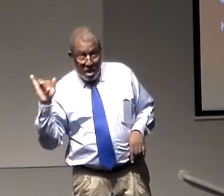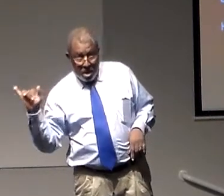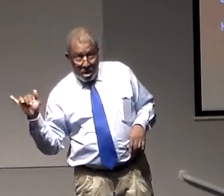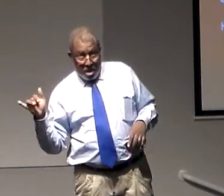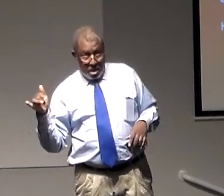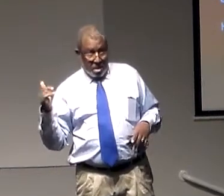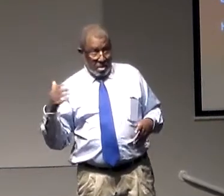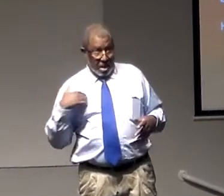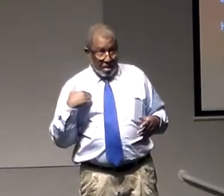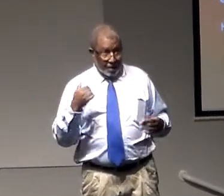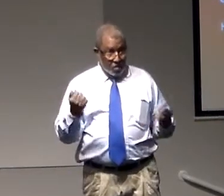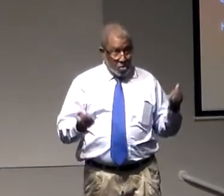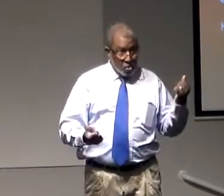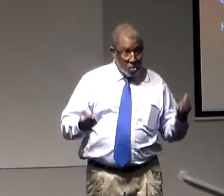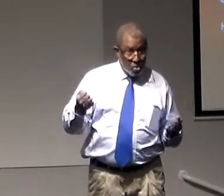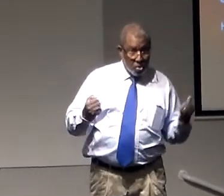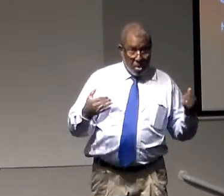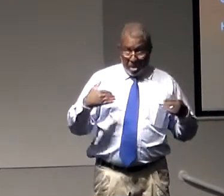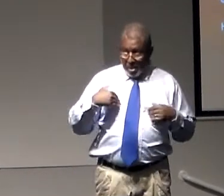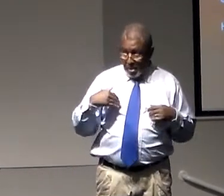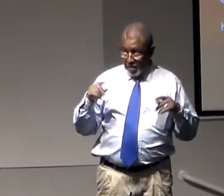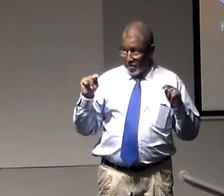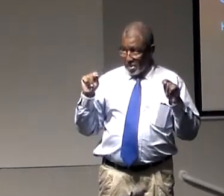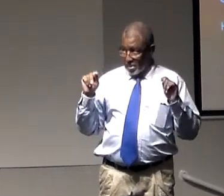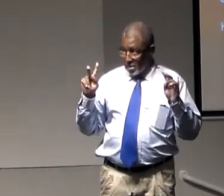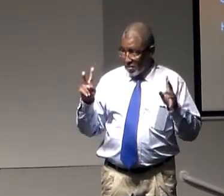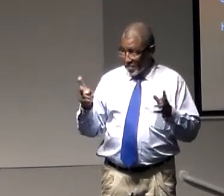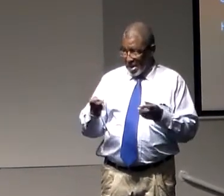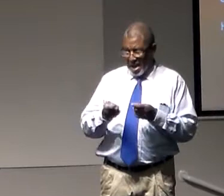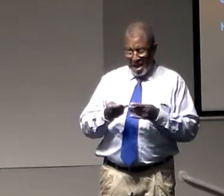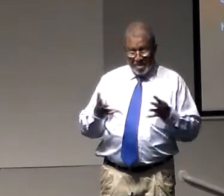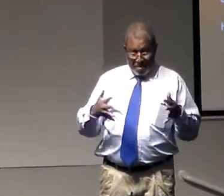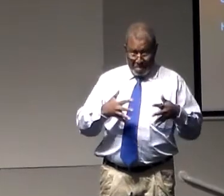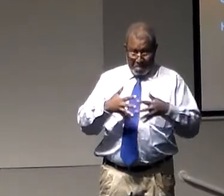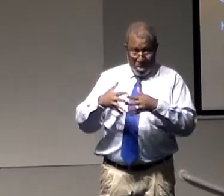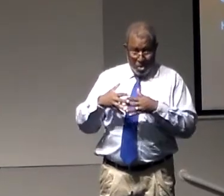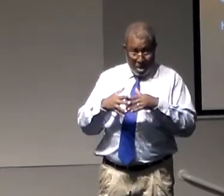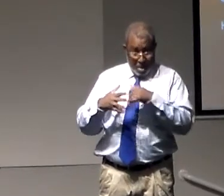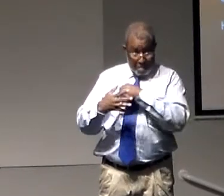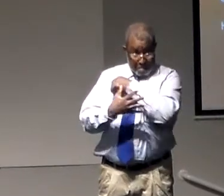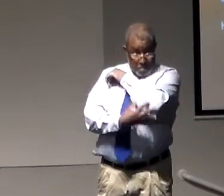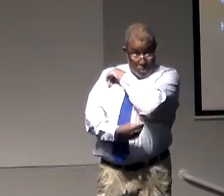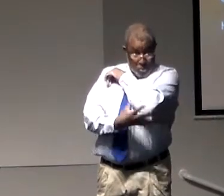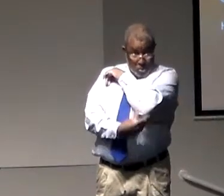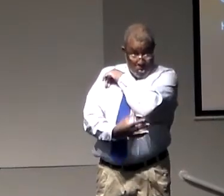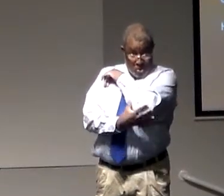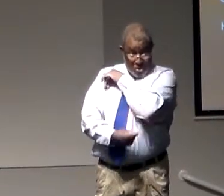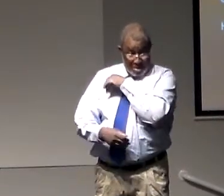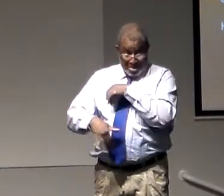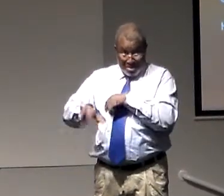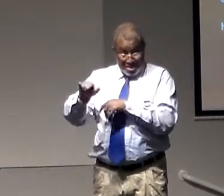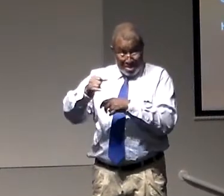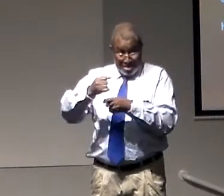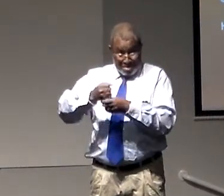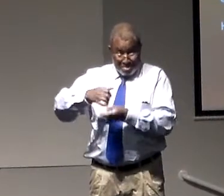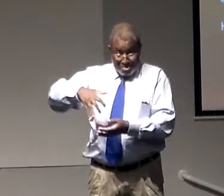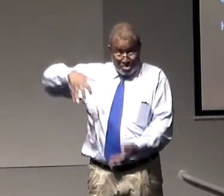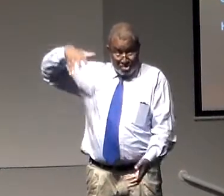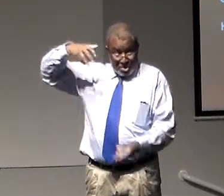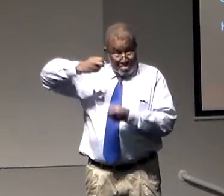what? You have a car. You have everything. America is poor. Still,